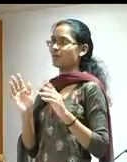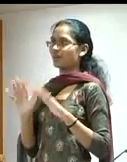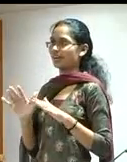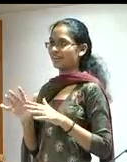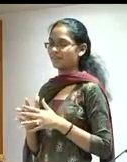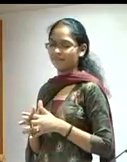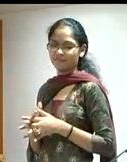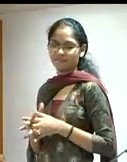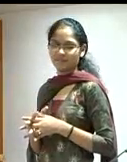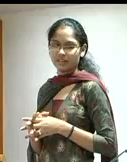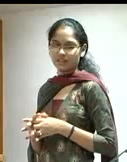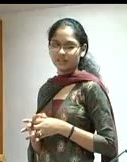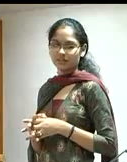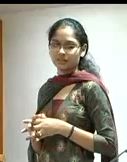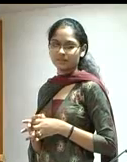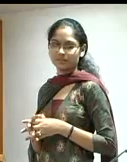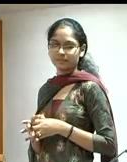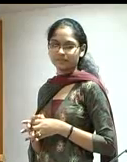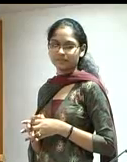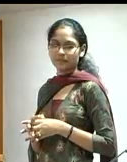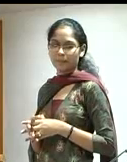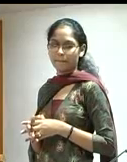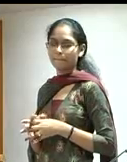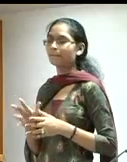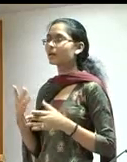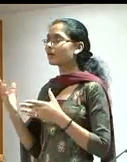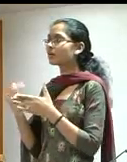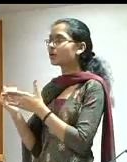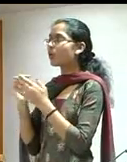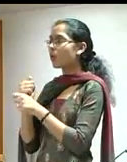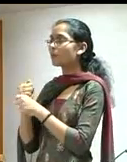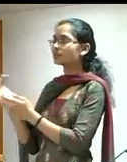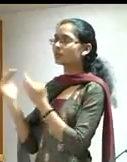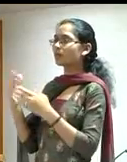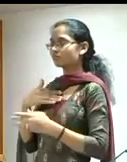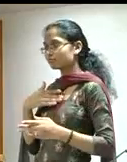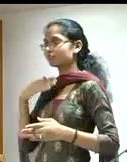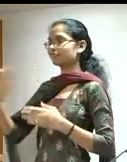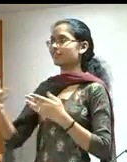the provisions, then to have to go to the court if necessary.